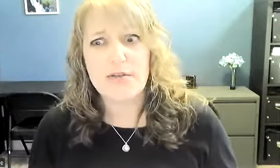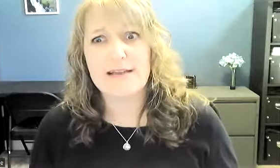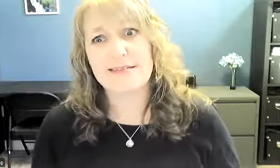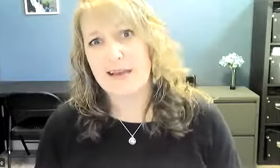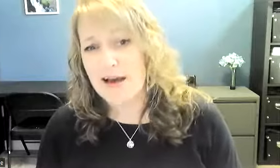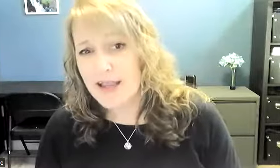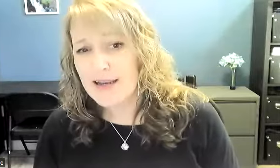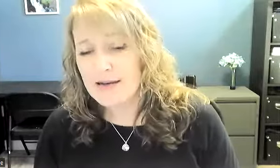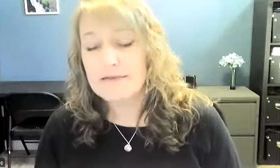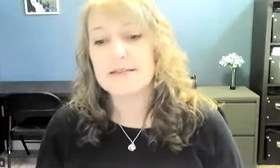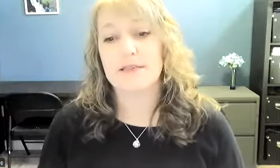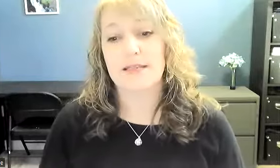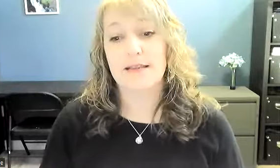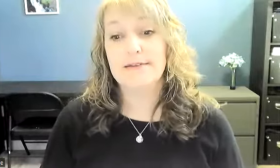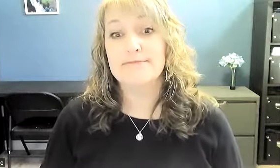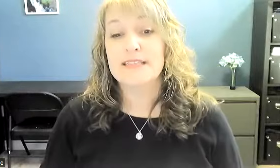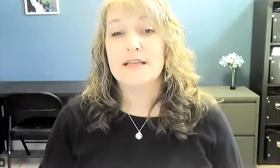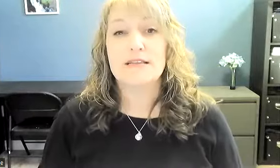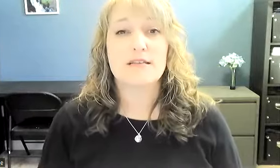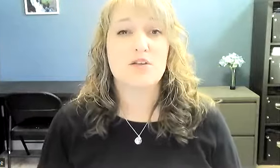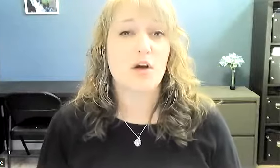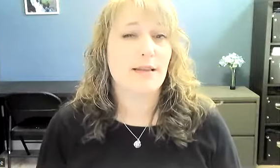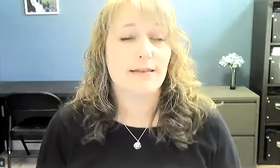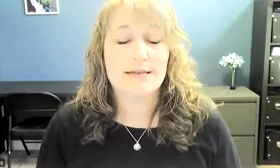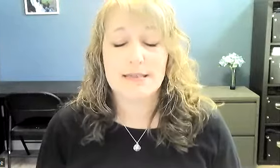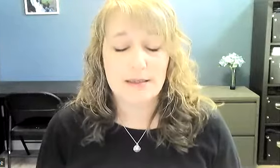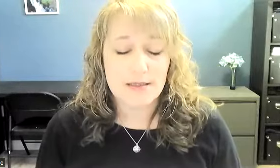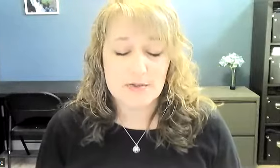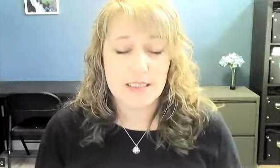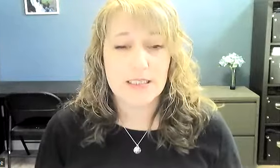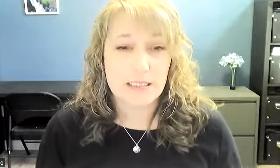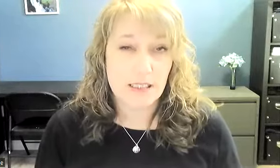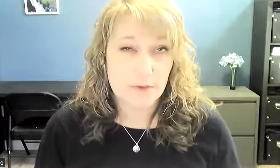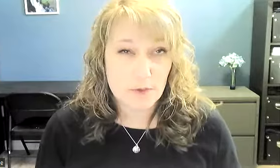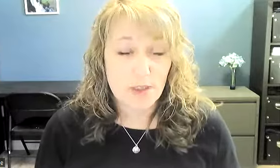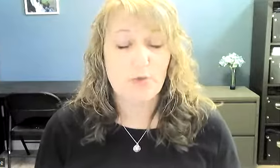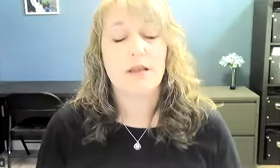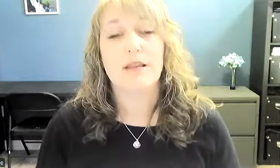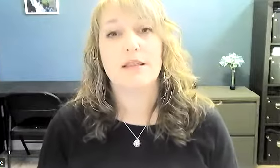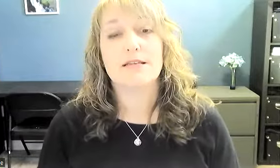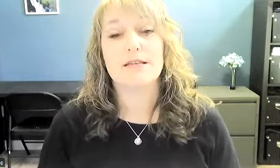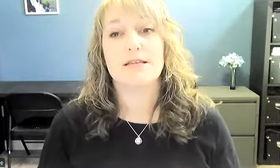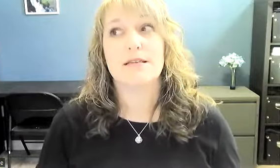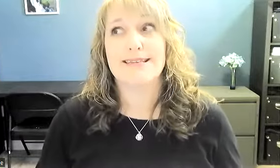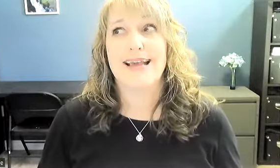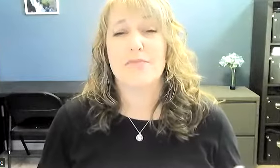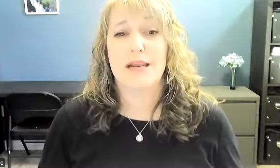that sign, something like that. This is not like the sign that you see at the side of the road. This is sign meaning